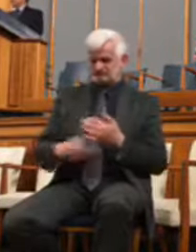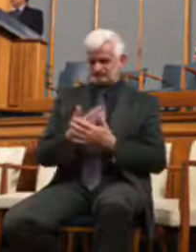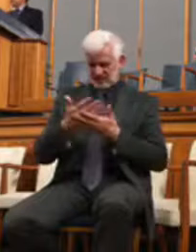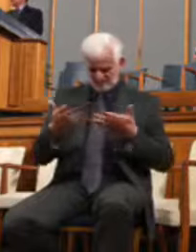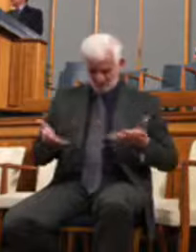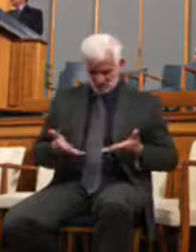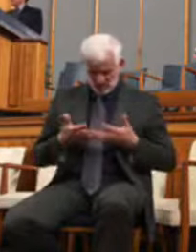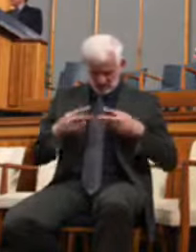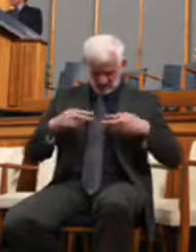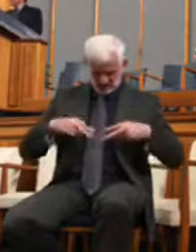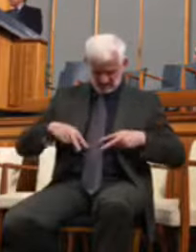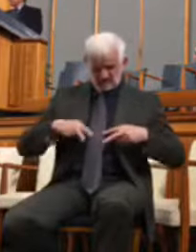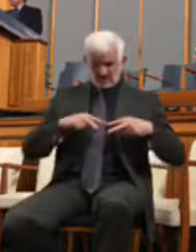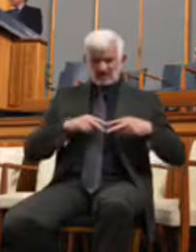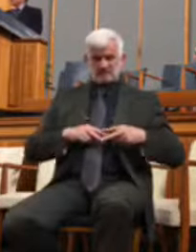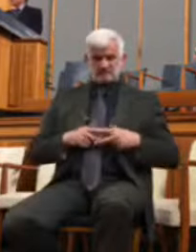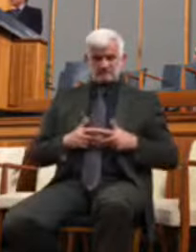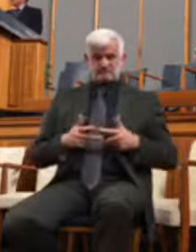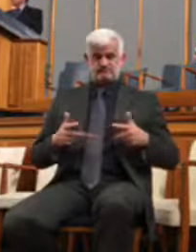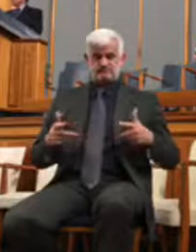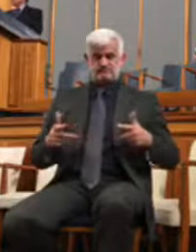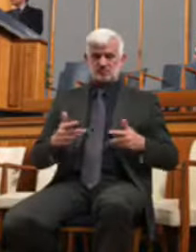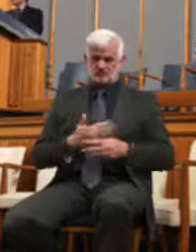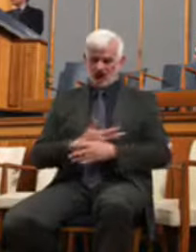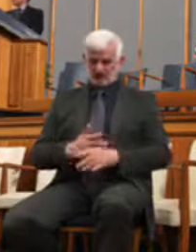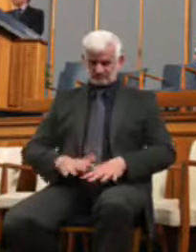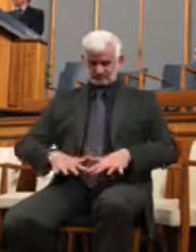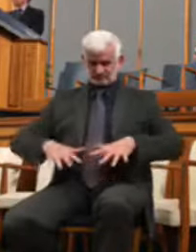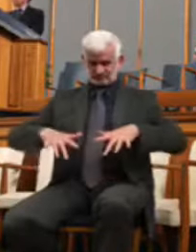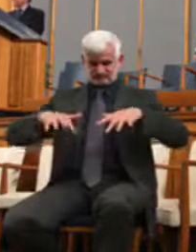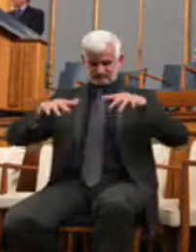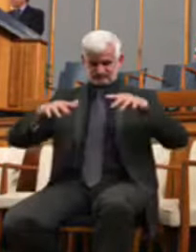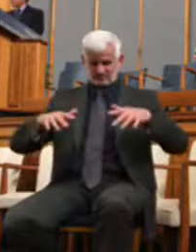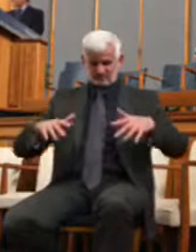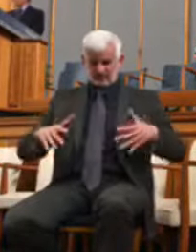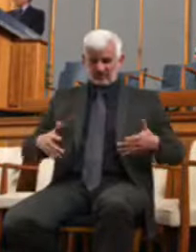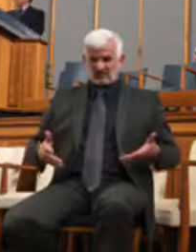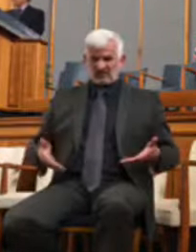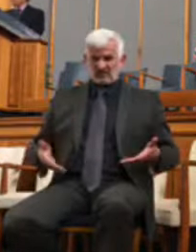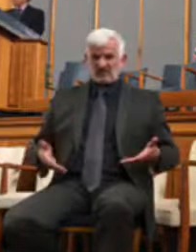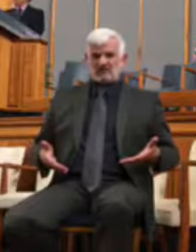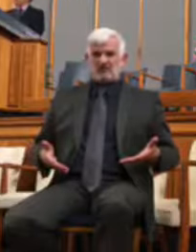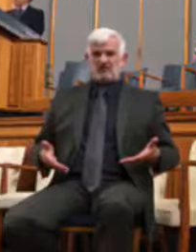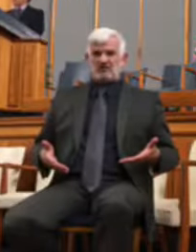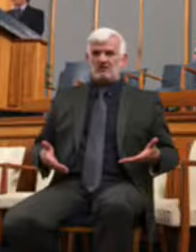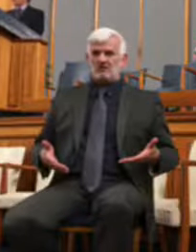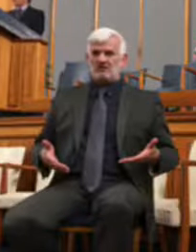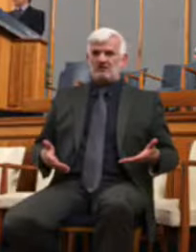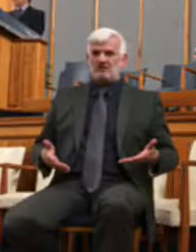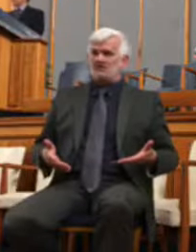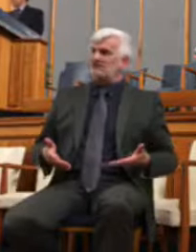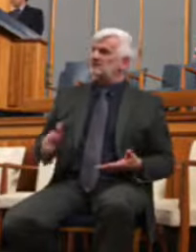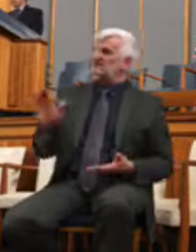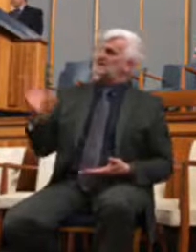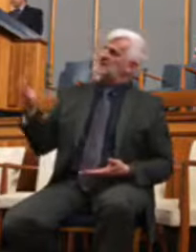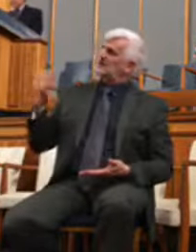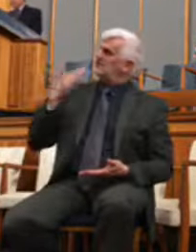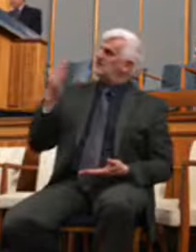And unless the physician of soul visits my soul, I will die away from the living